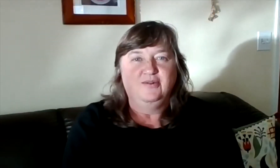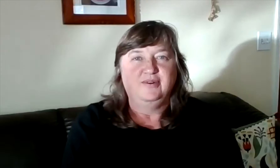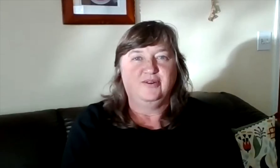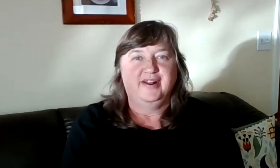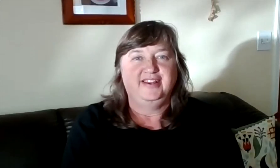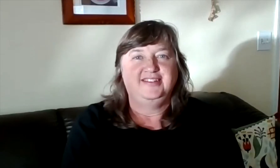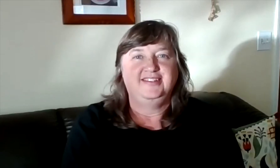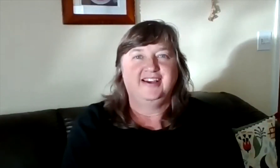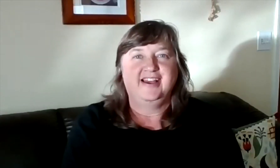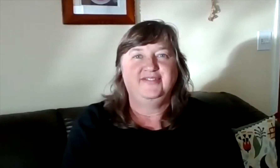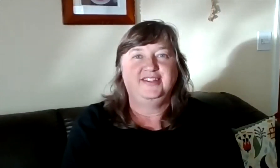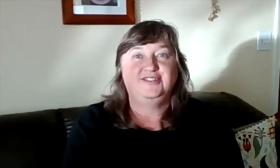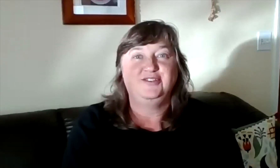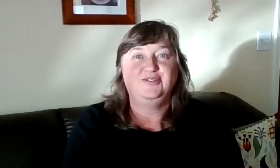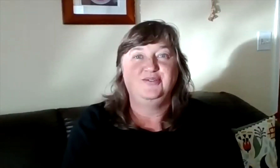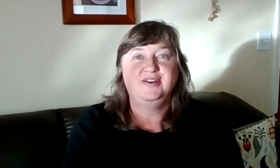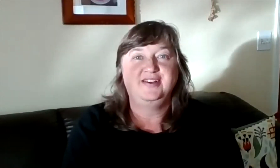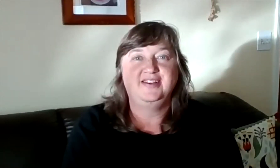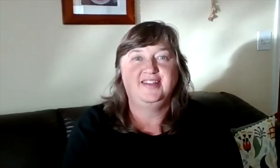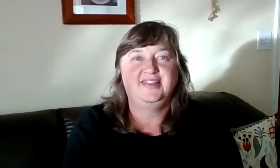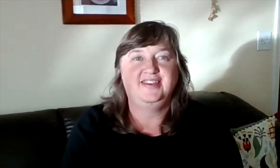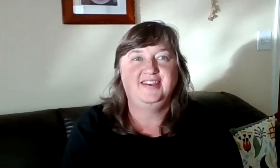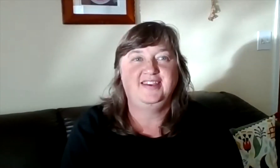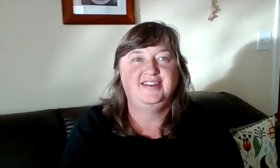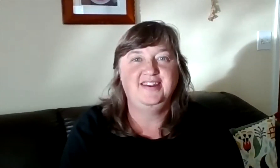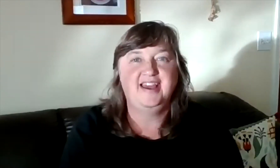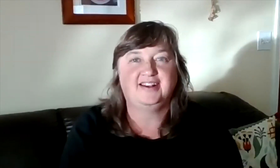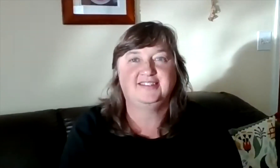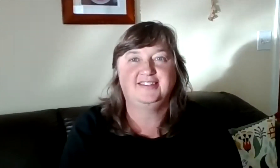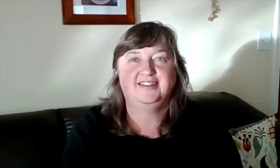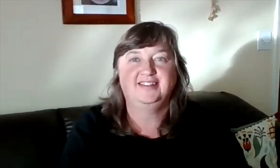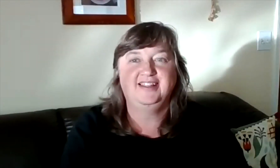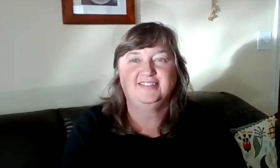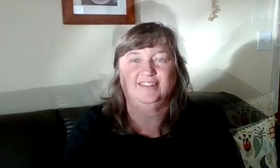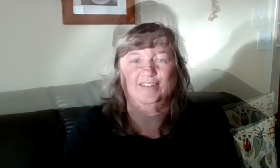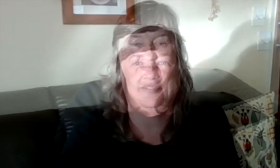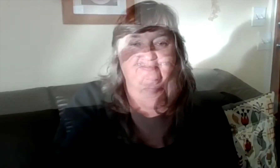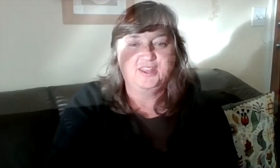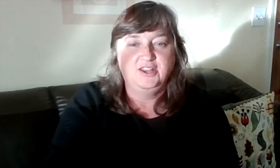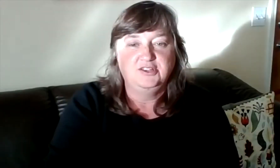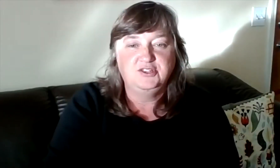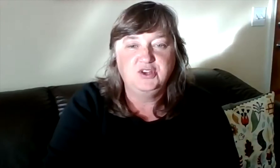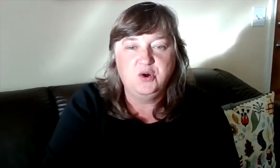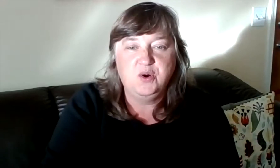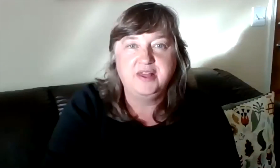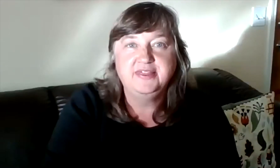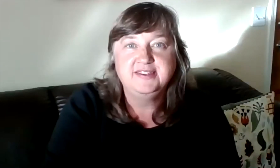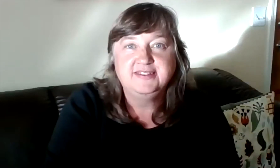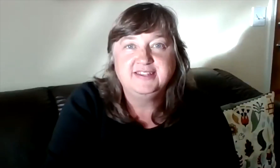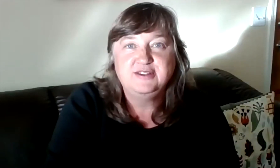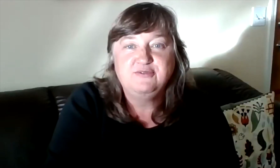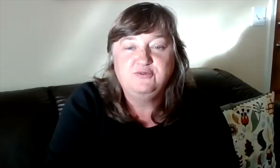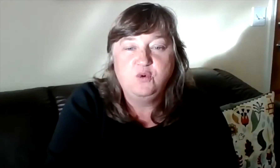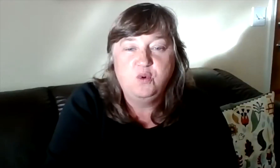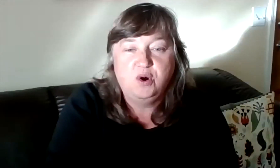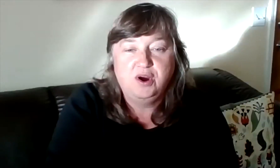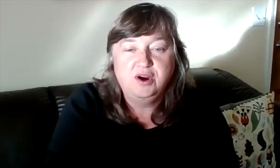We're ready to dive into the next lesson. So on this lesson 4,